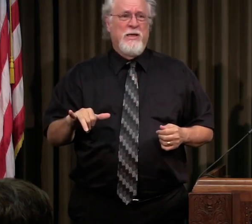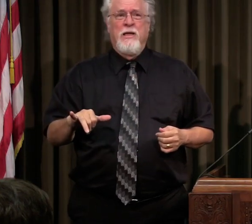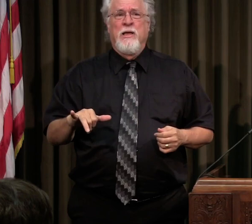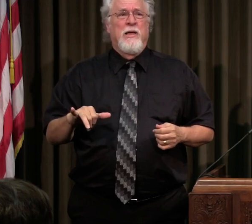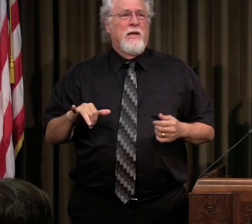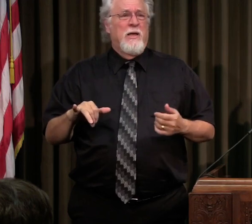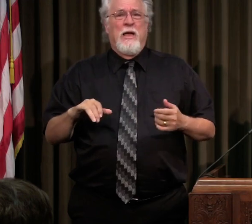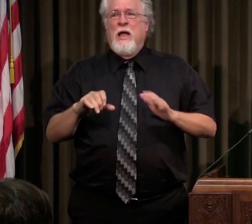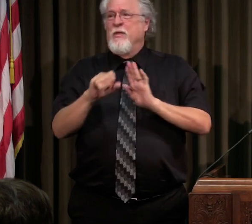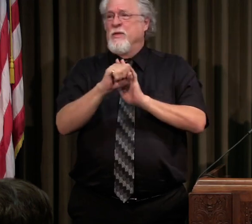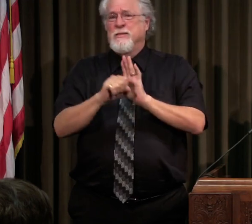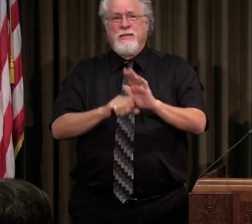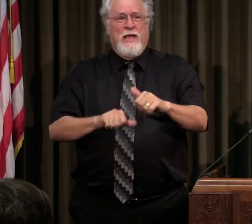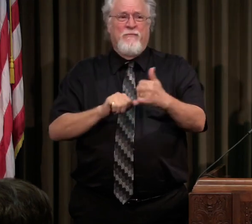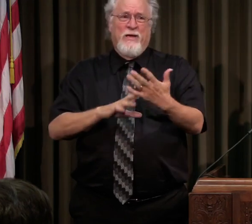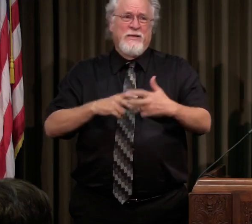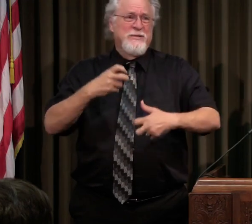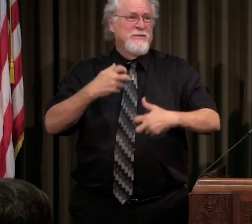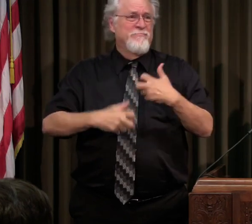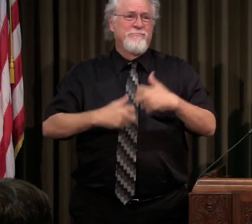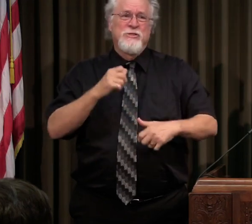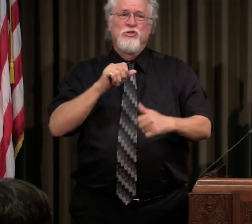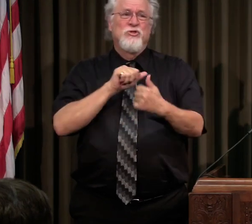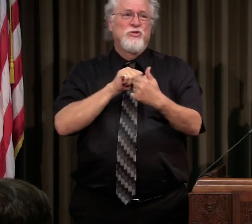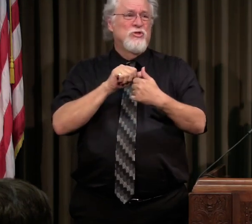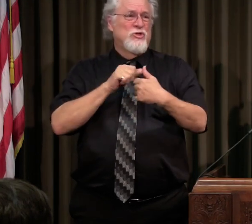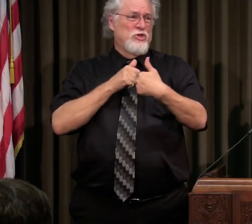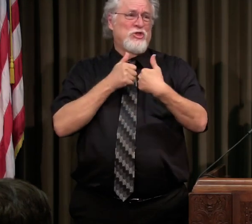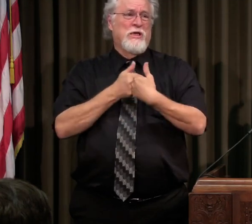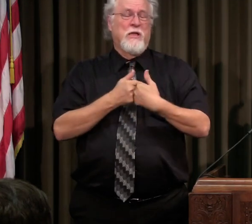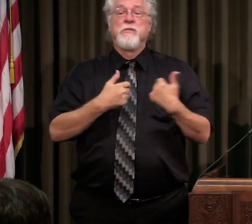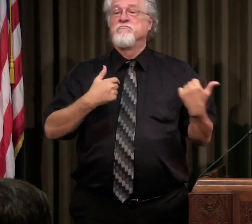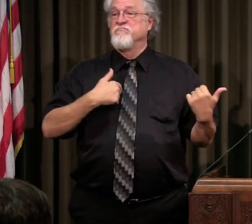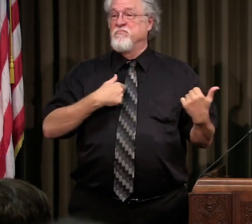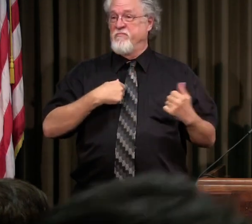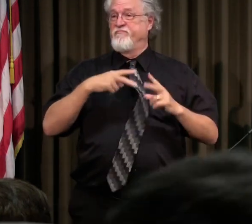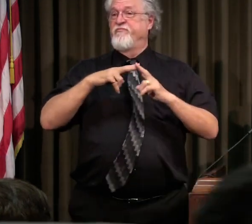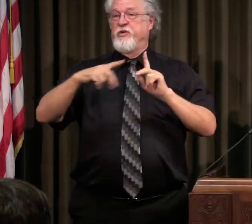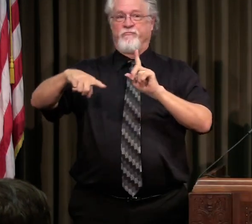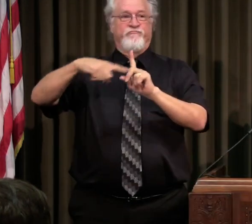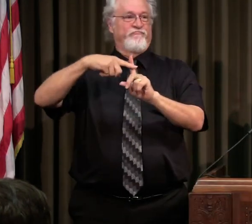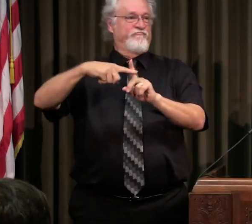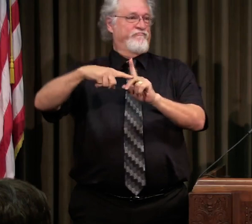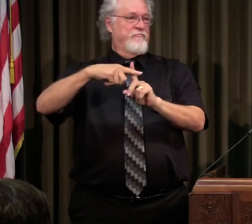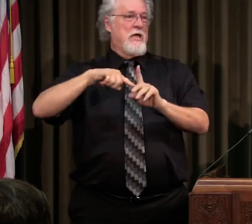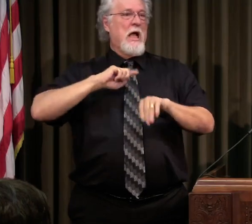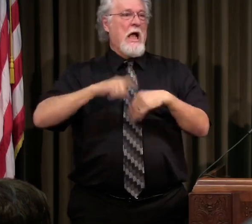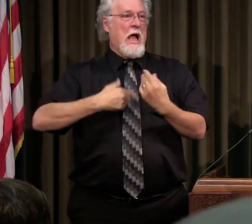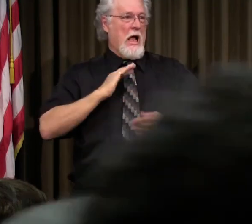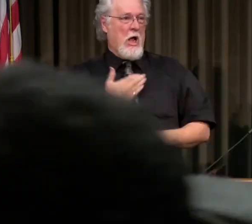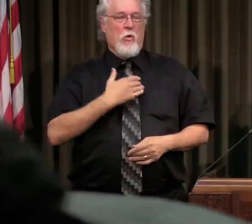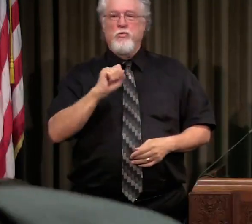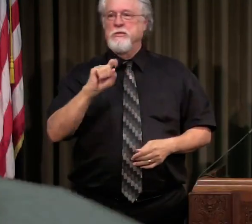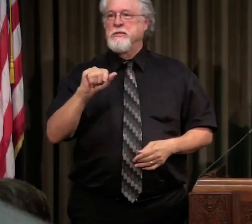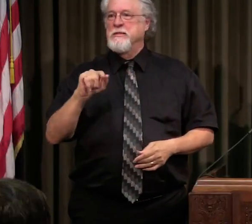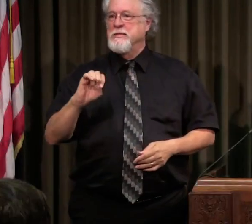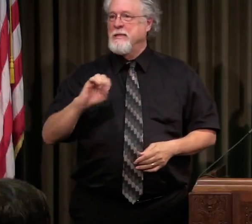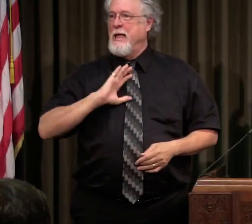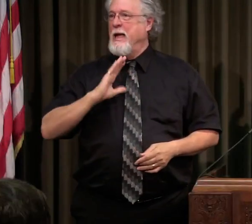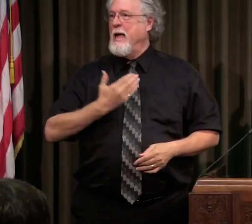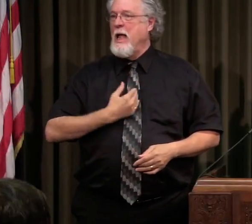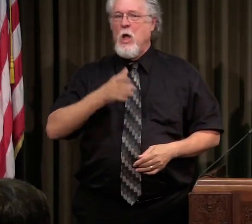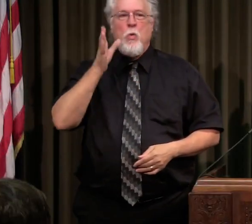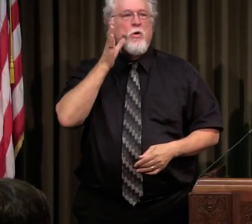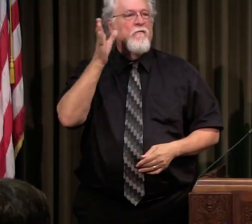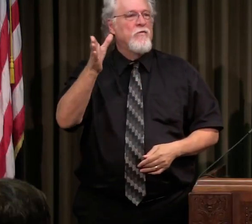state faces a lot of challenges presently. I remain extremely optimistic about our state and our future. I'm excited